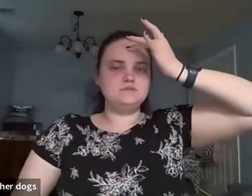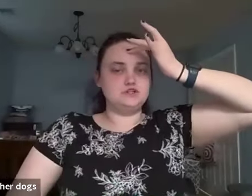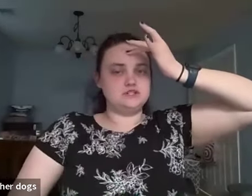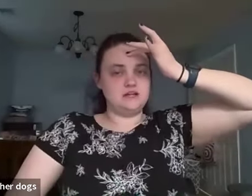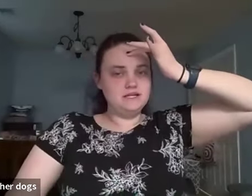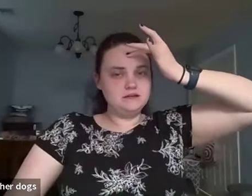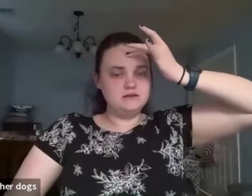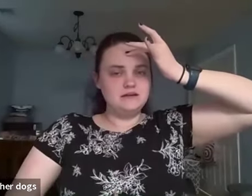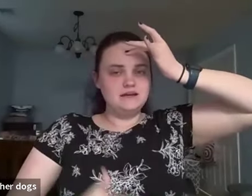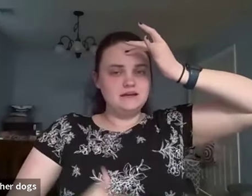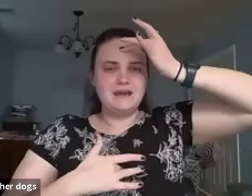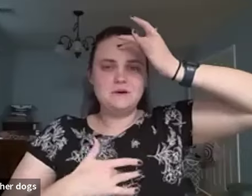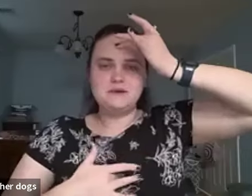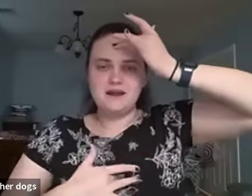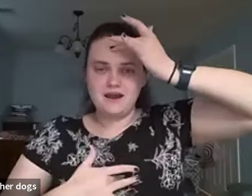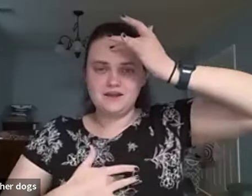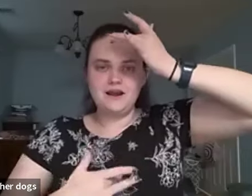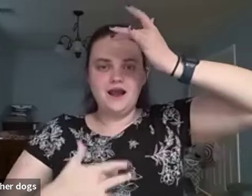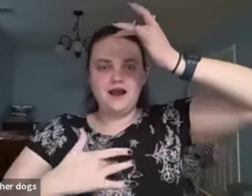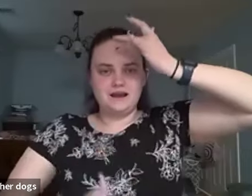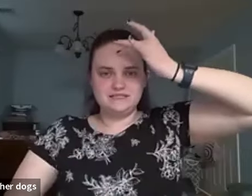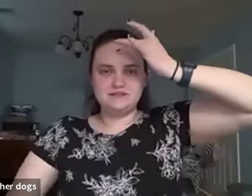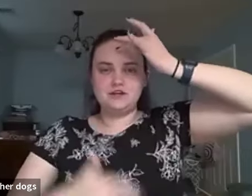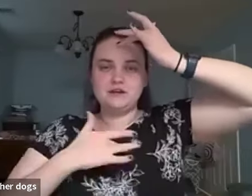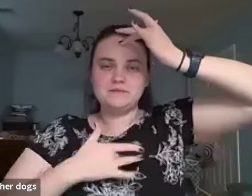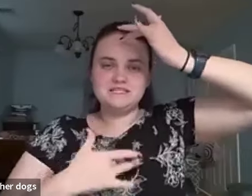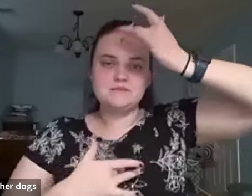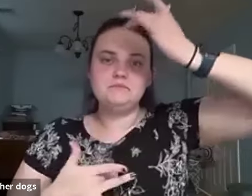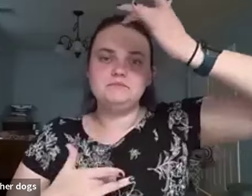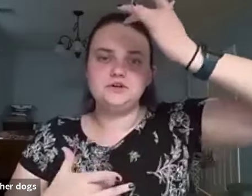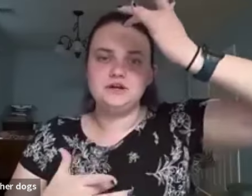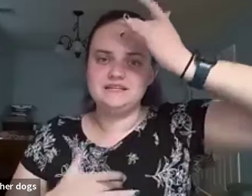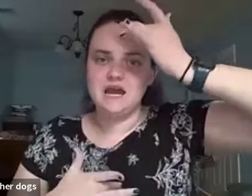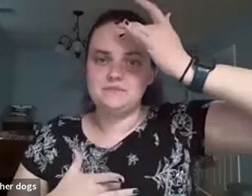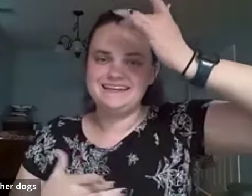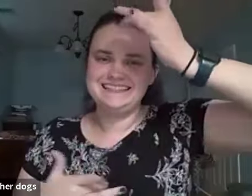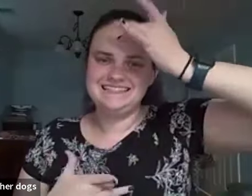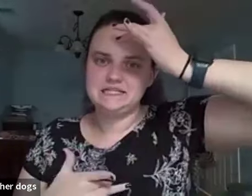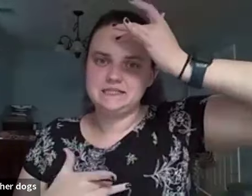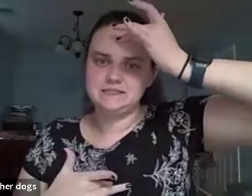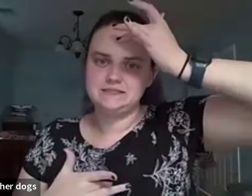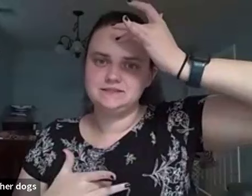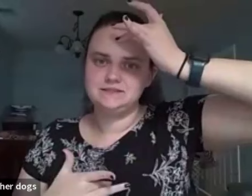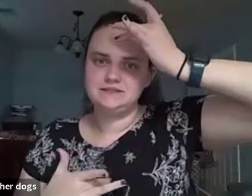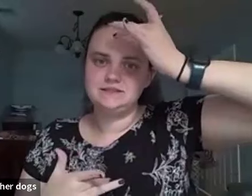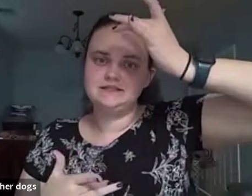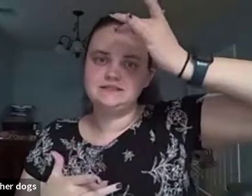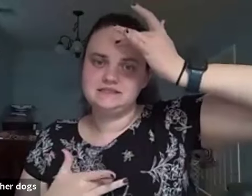to your stomach. It can come a bit higher. I typically go down to my stomach, but you're going to tap sick,